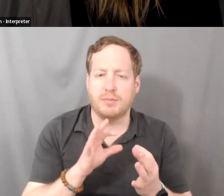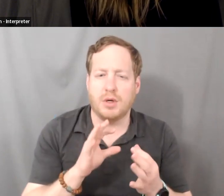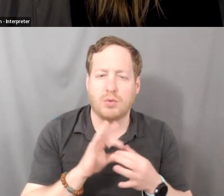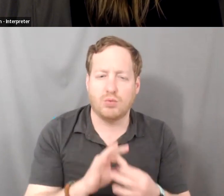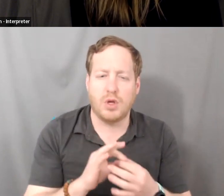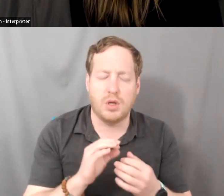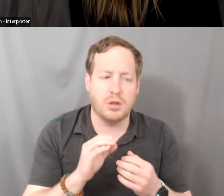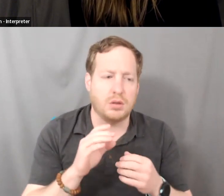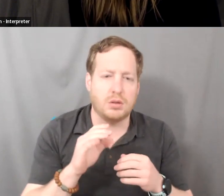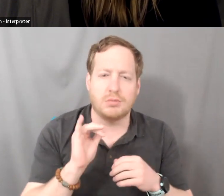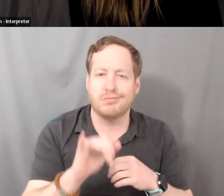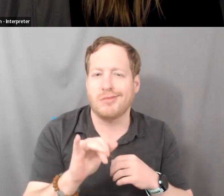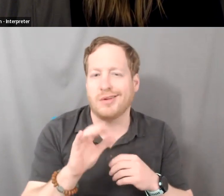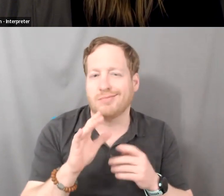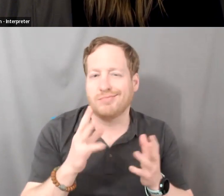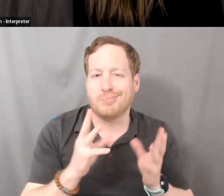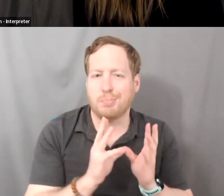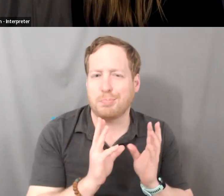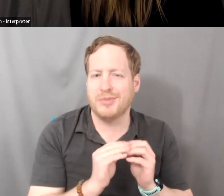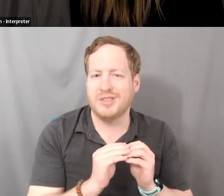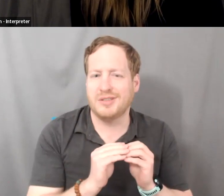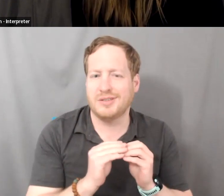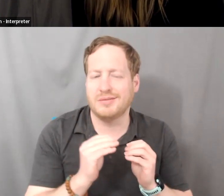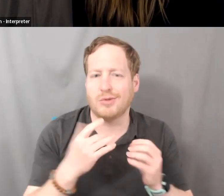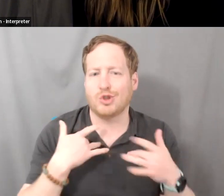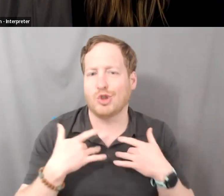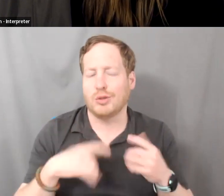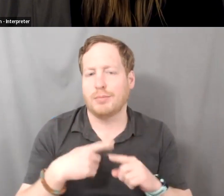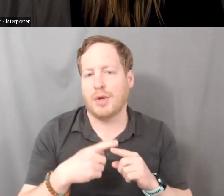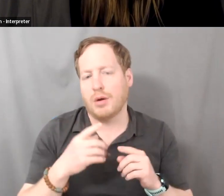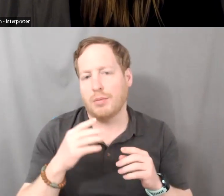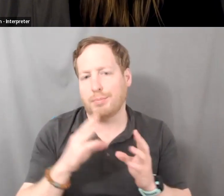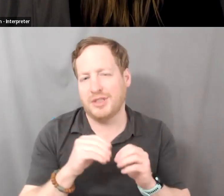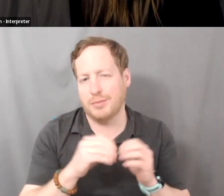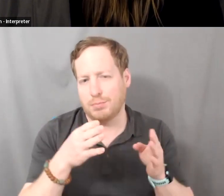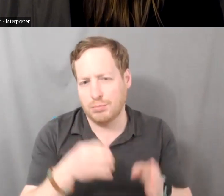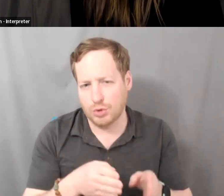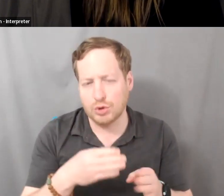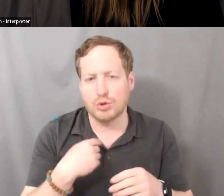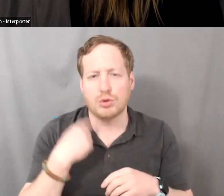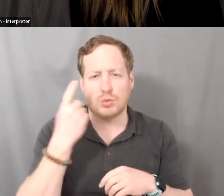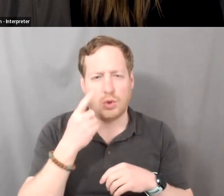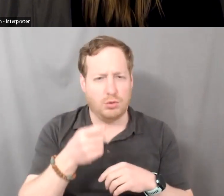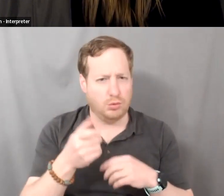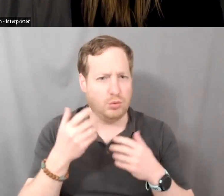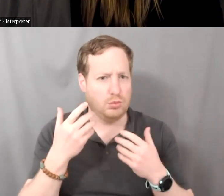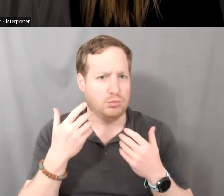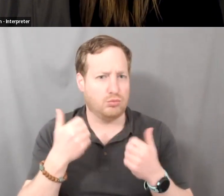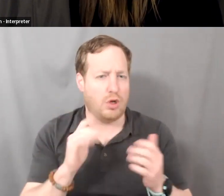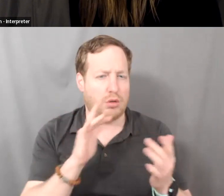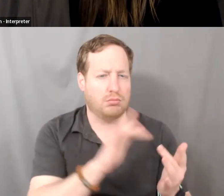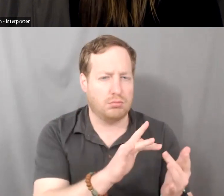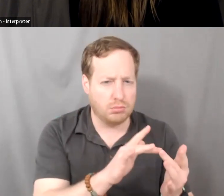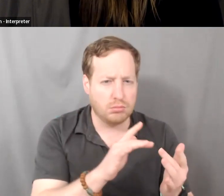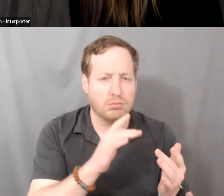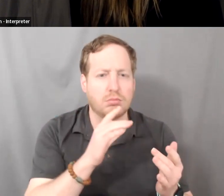they are trying to collect feedback related to the meetings and concerns about meeting in person. I